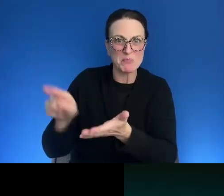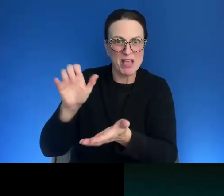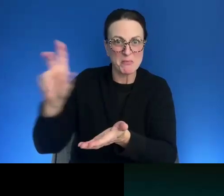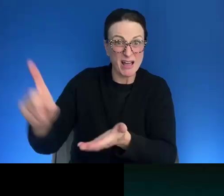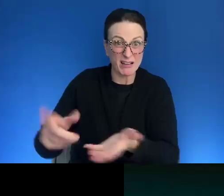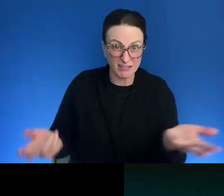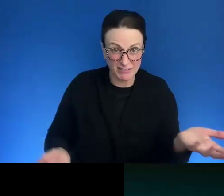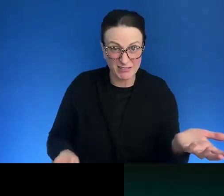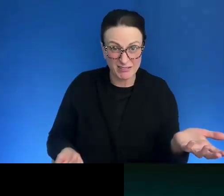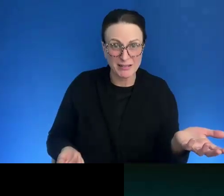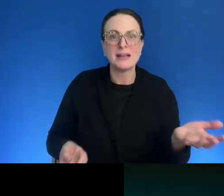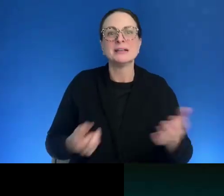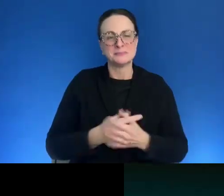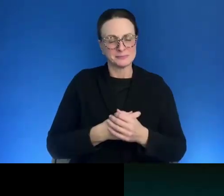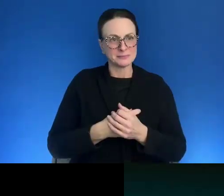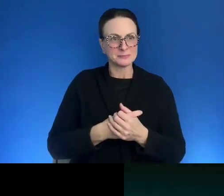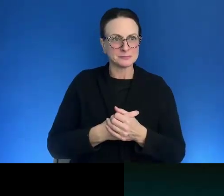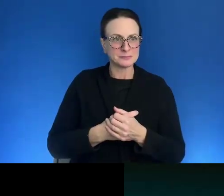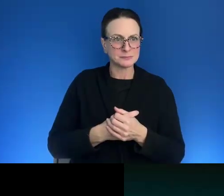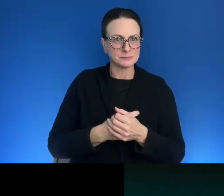back. So